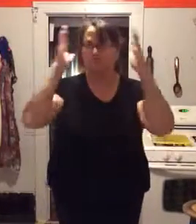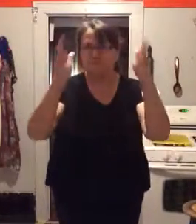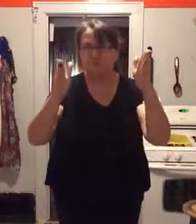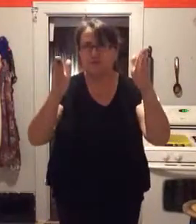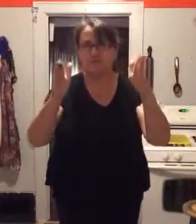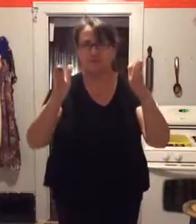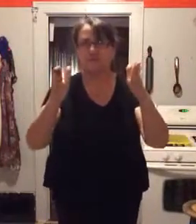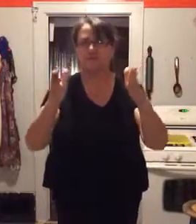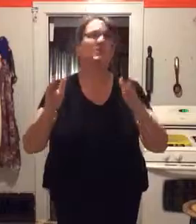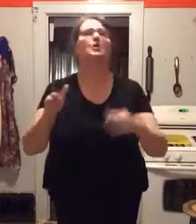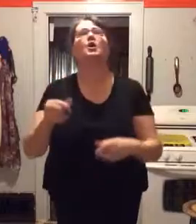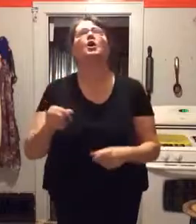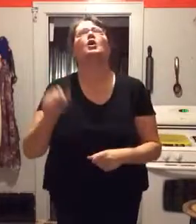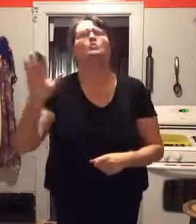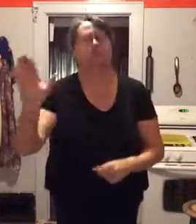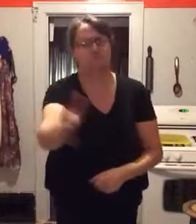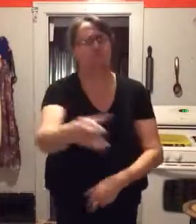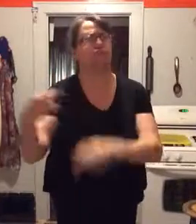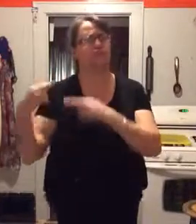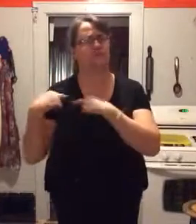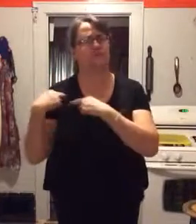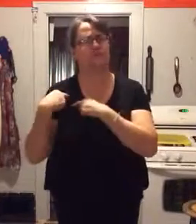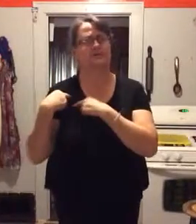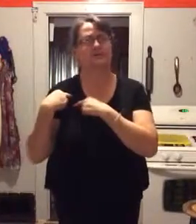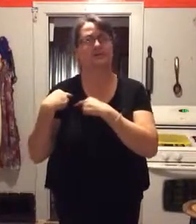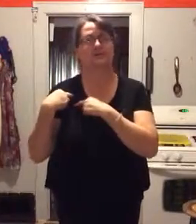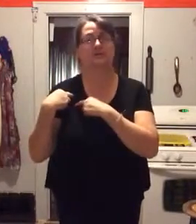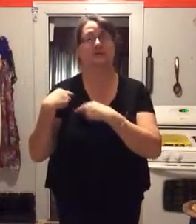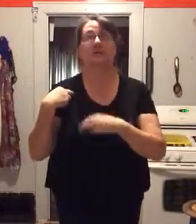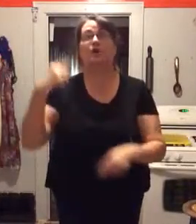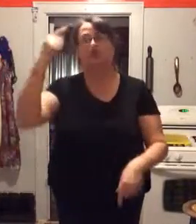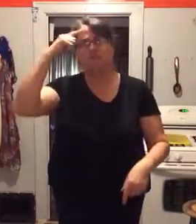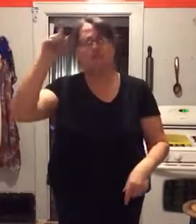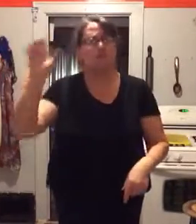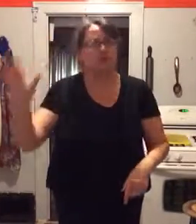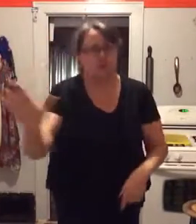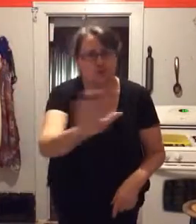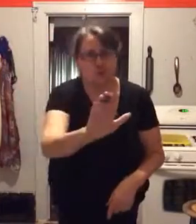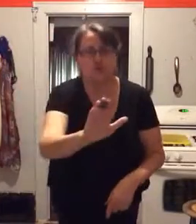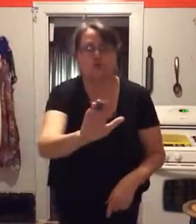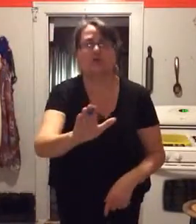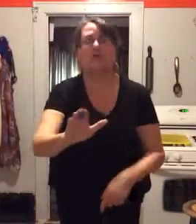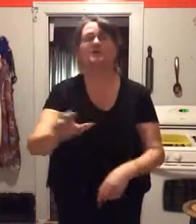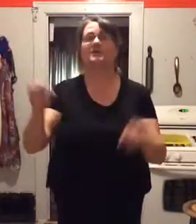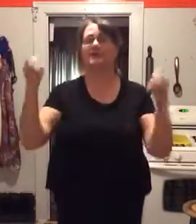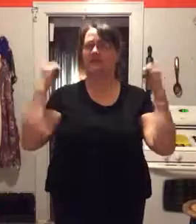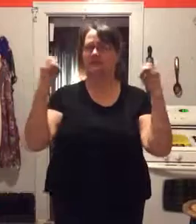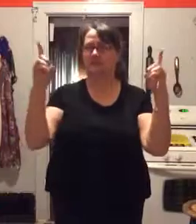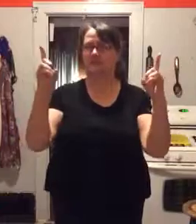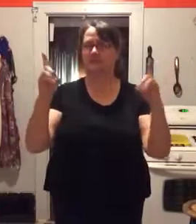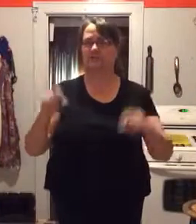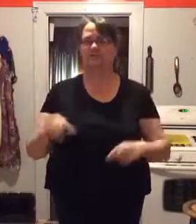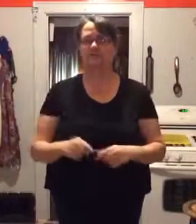each of you has for your education. I want to start with the responsibility you have